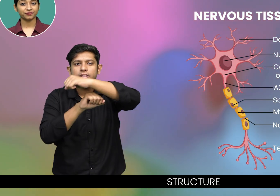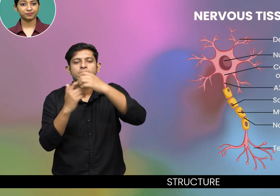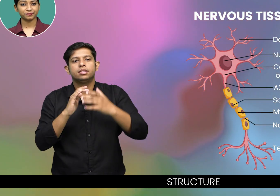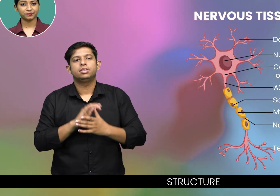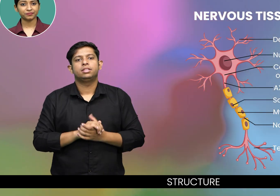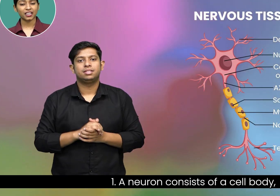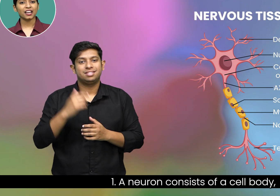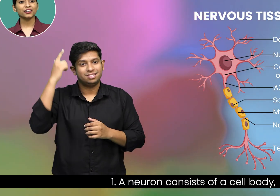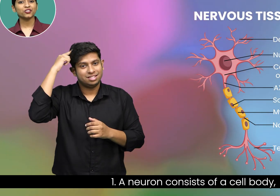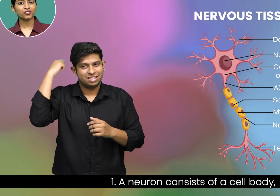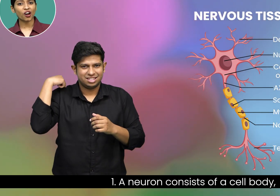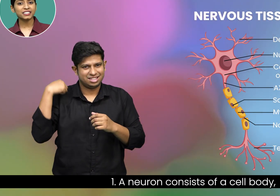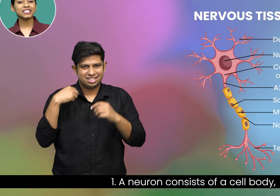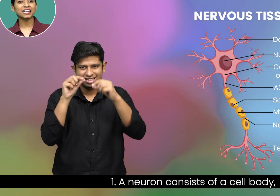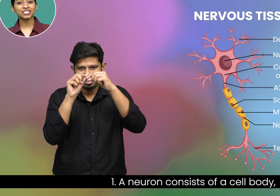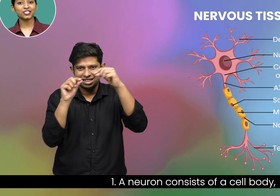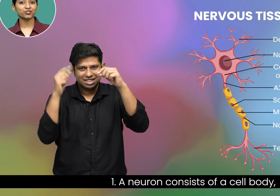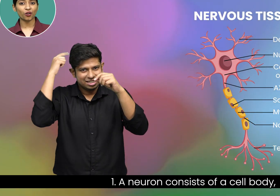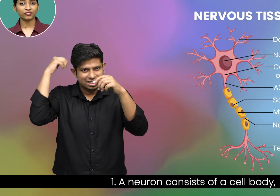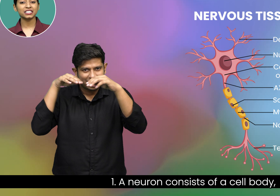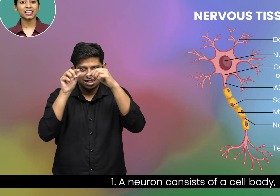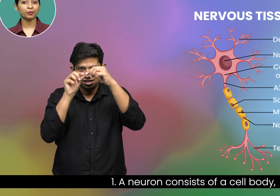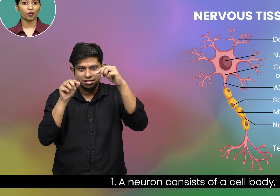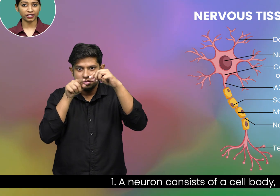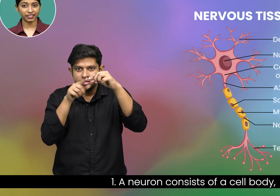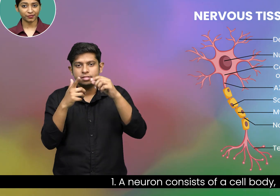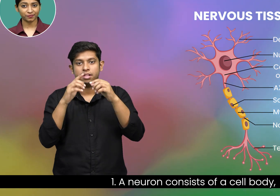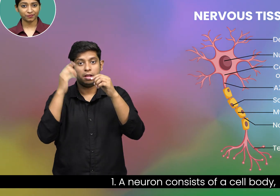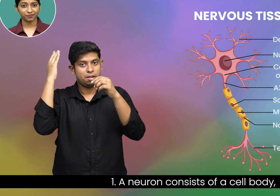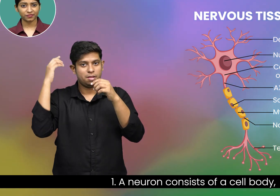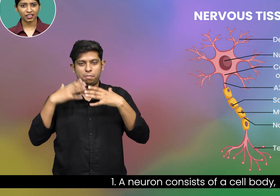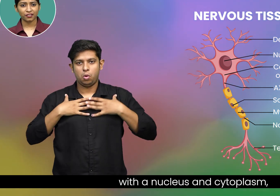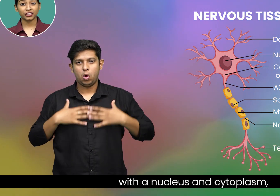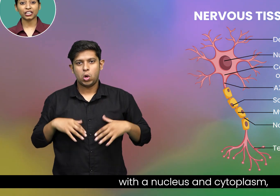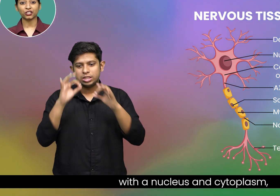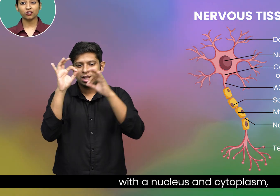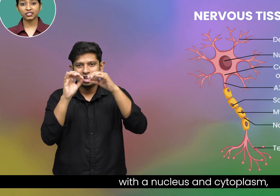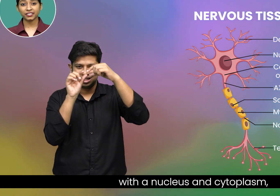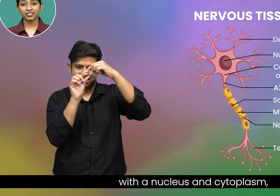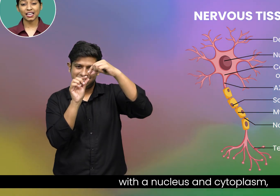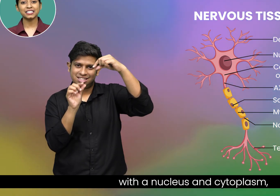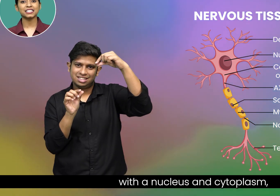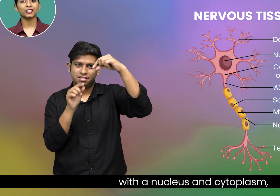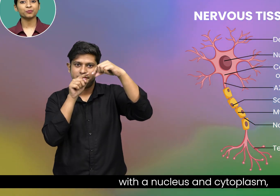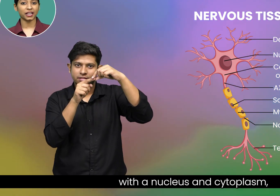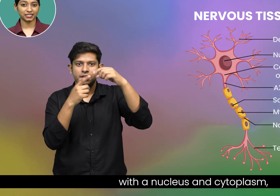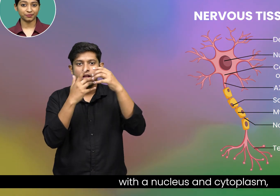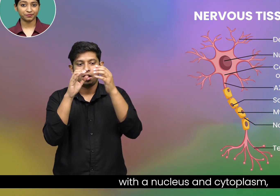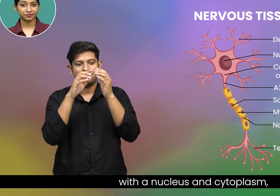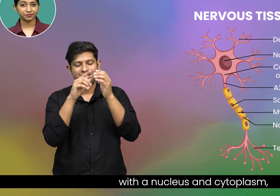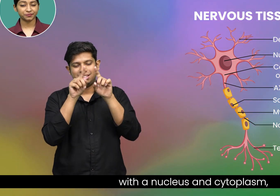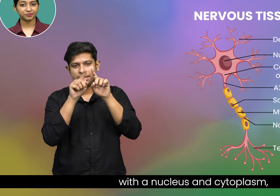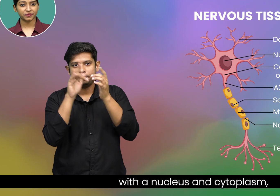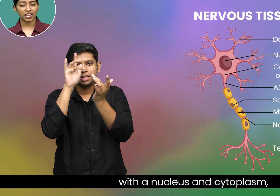Structure. A neuron consists of a cell body with a nucleus and